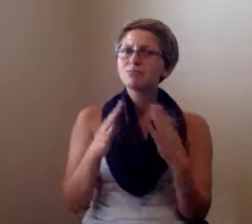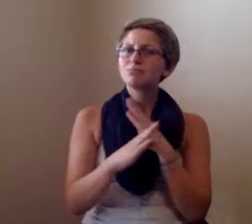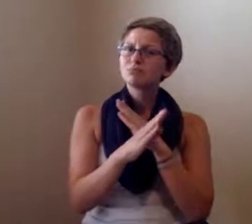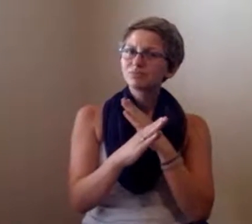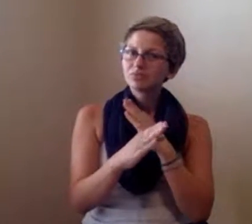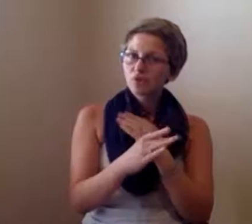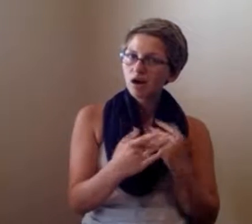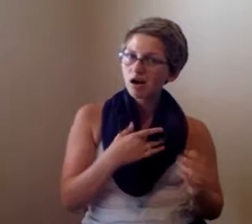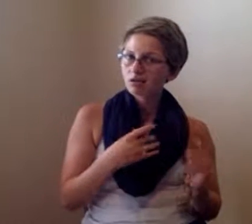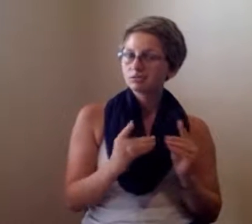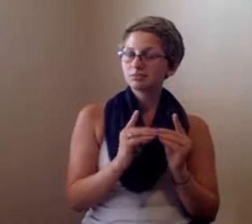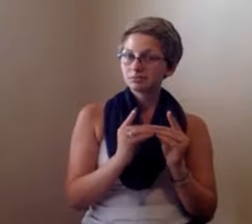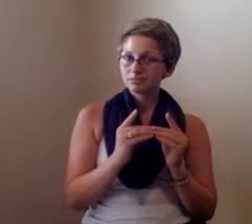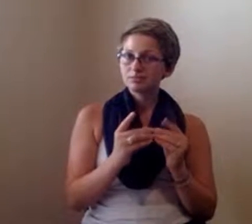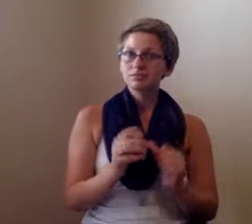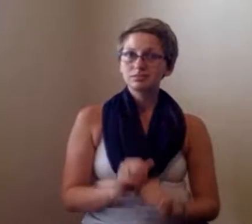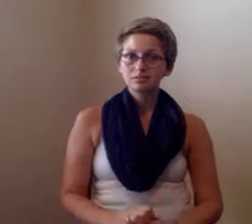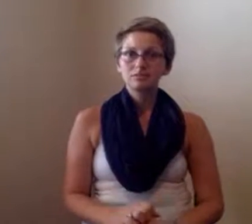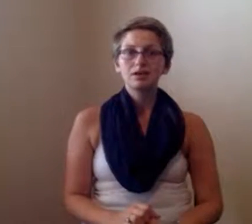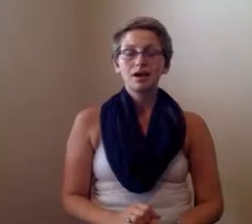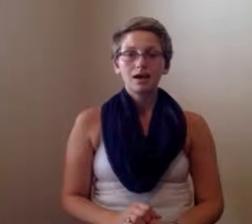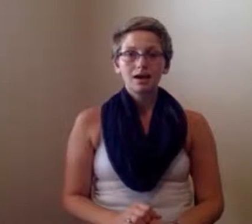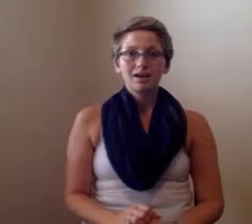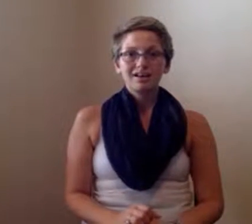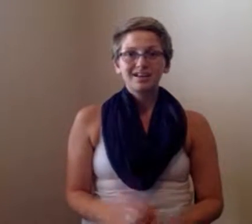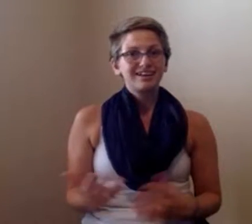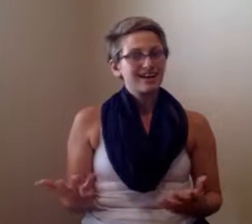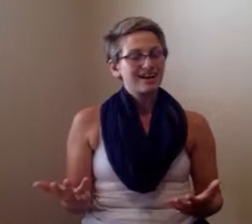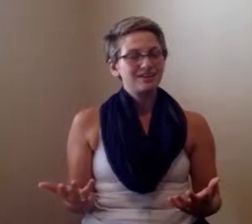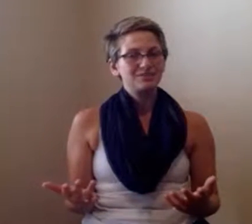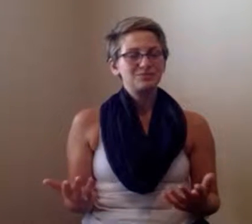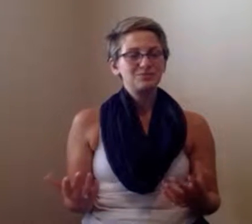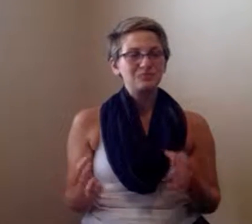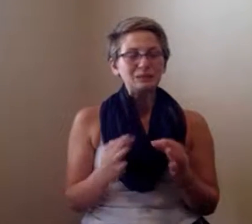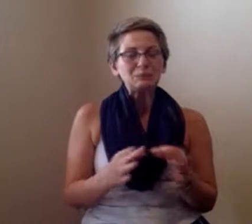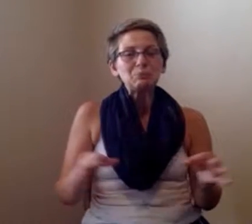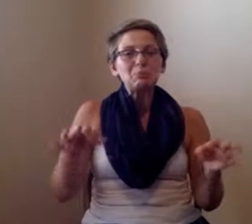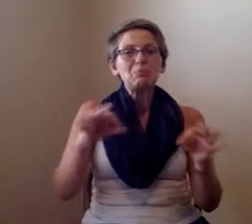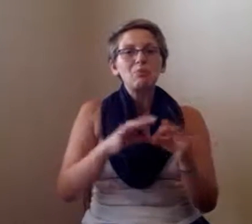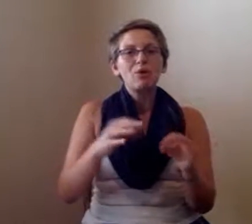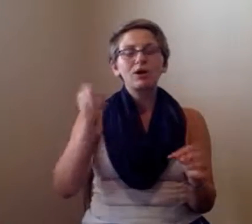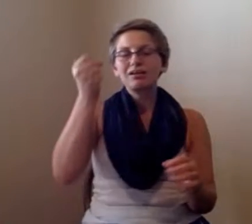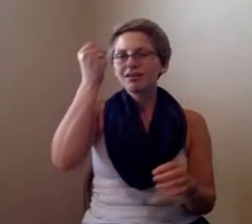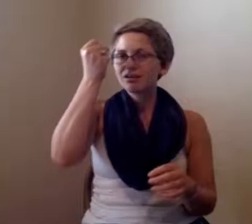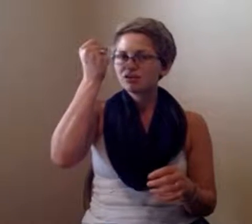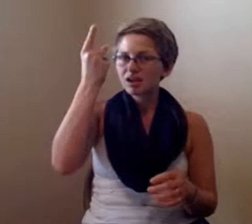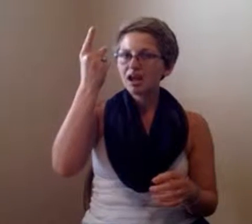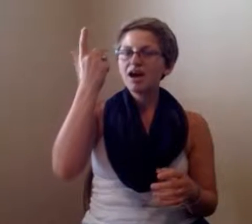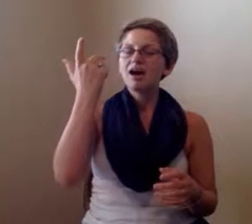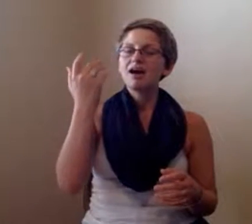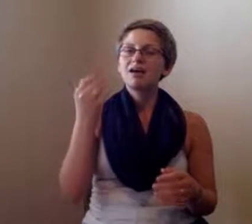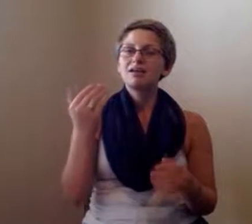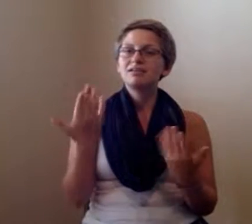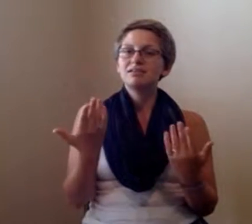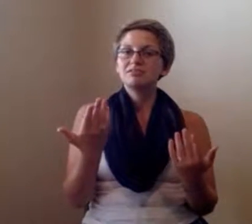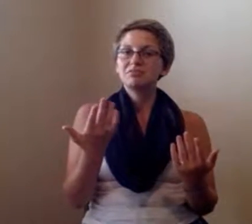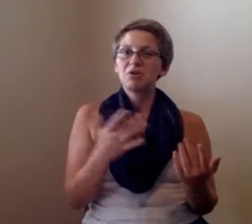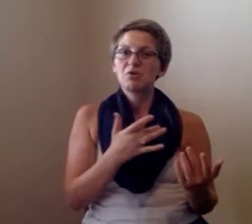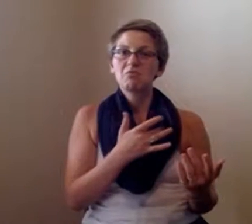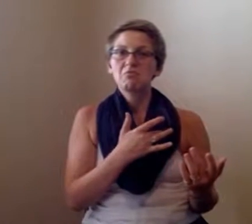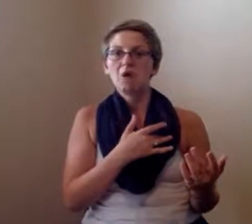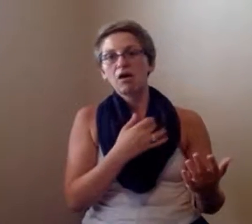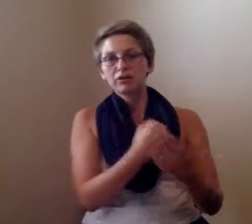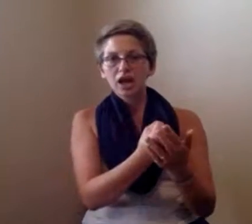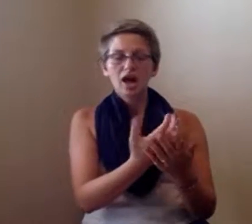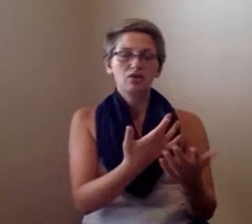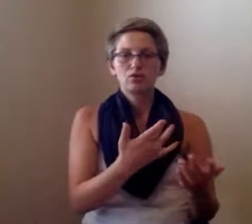thing is once something has happened where you've had damage to your heart, for instance, a heart attack, we have nothing in our power to